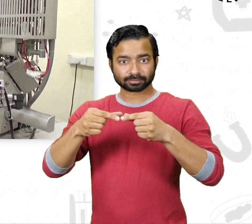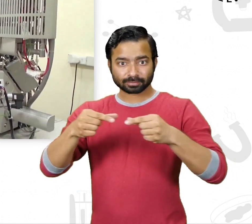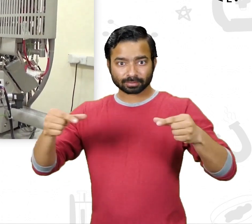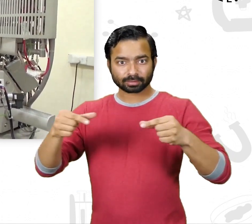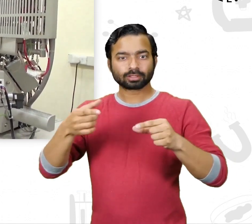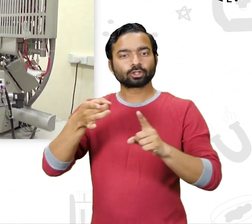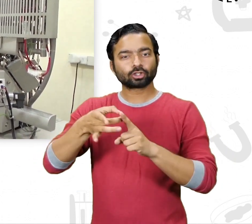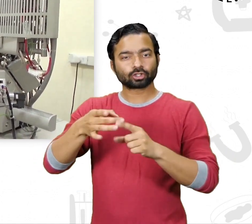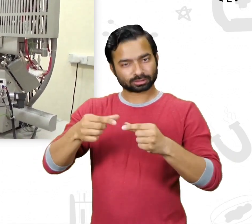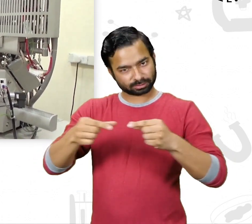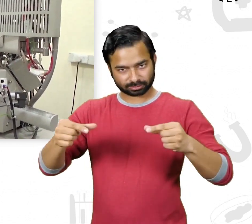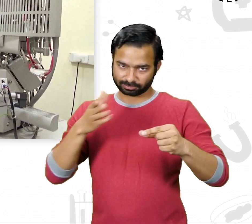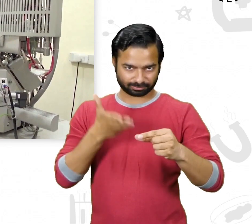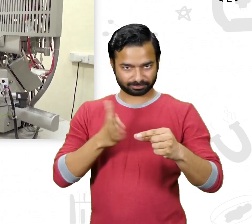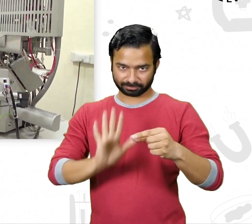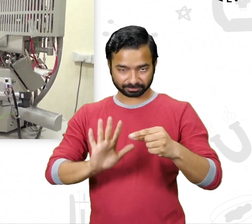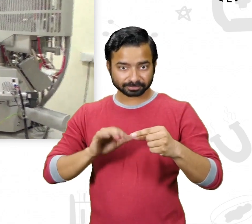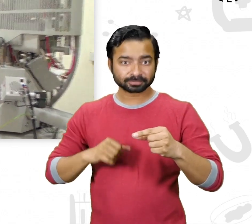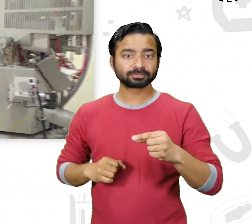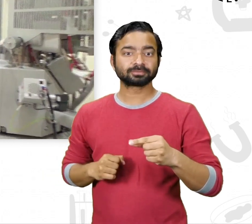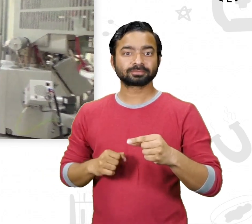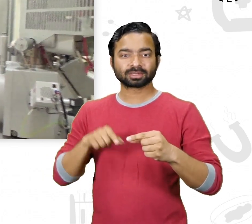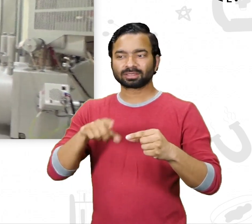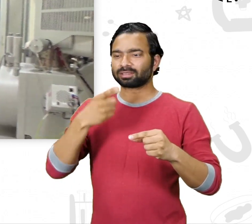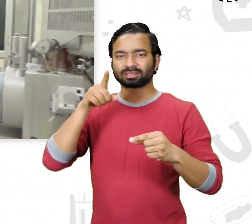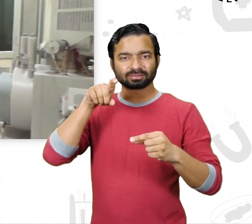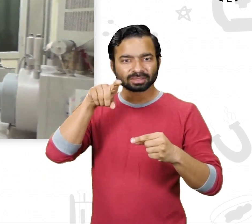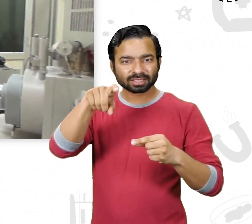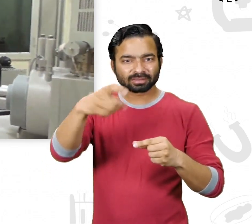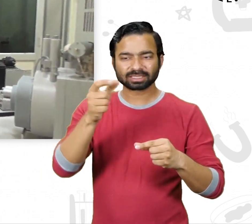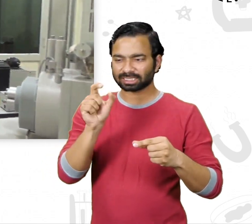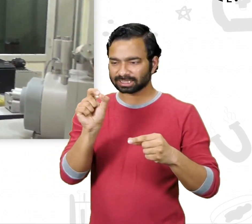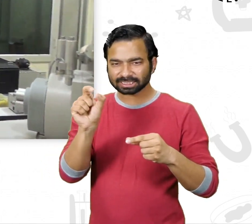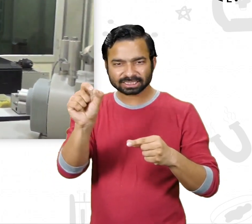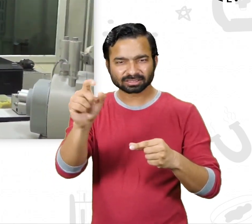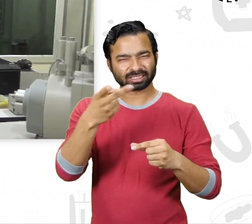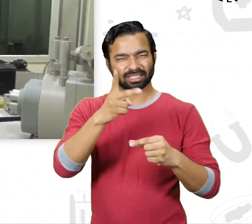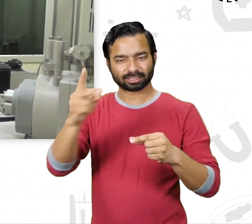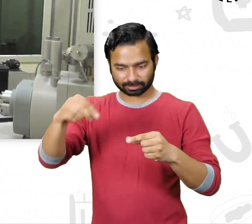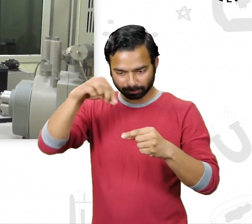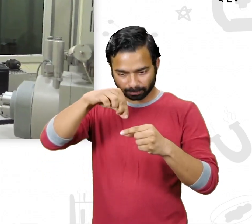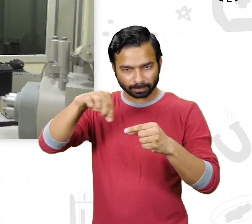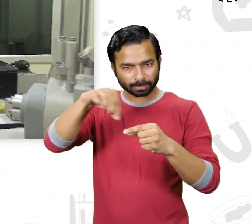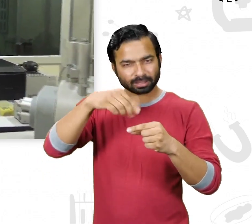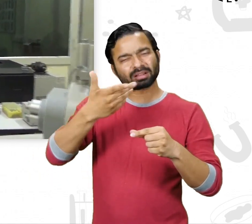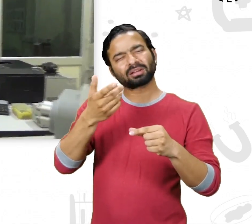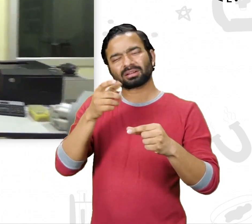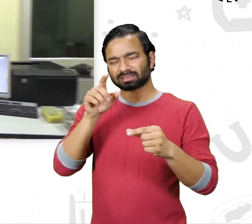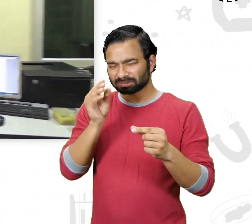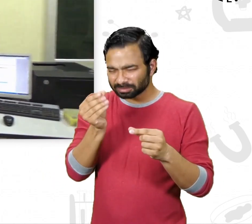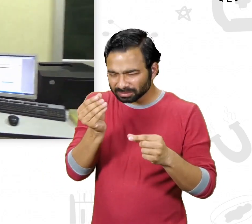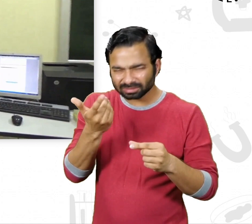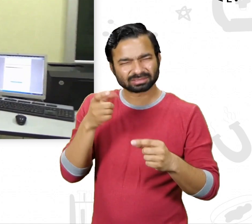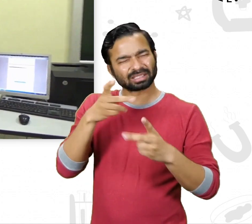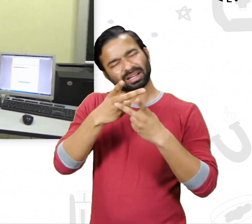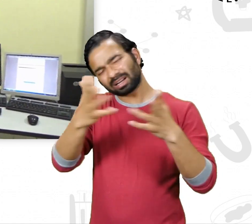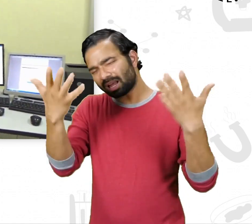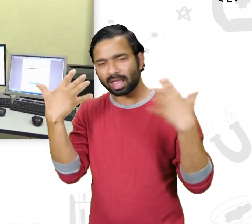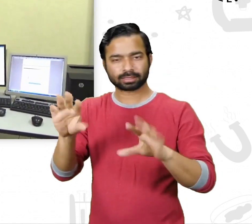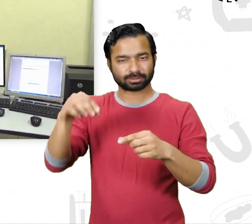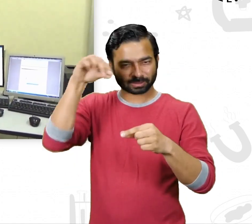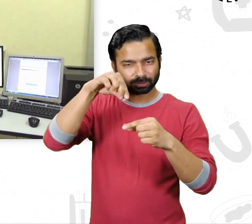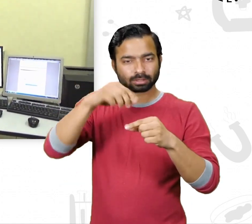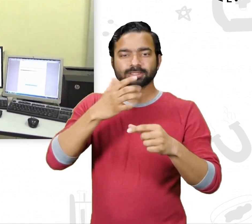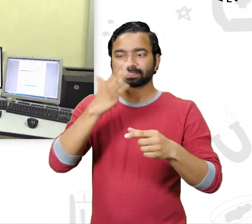on the specimen, where there is an emission of secondary electron. These are